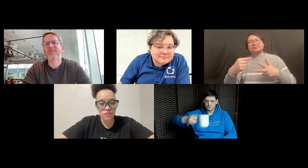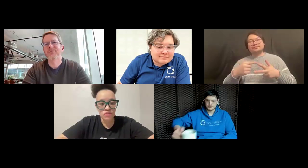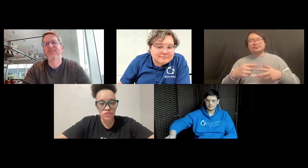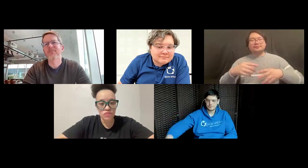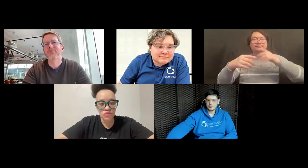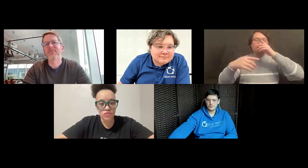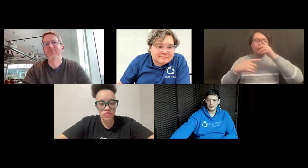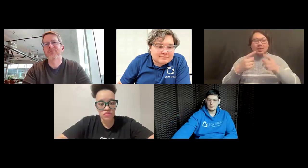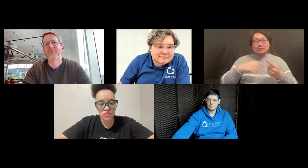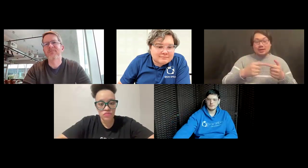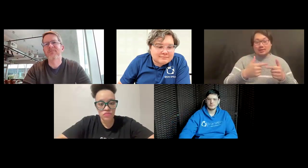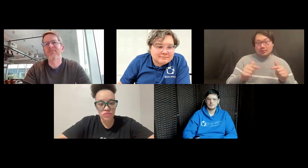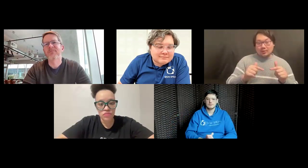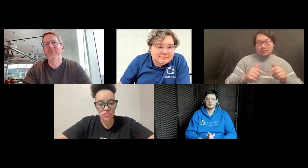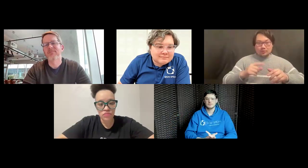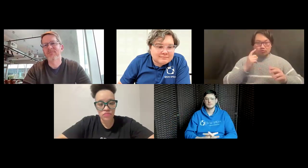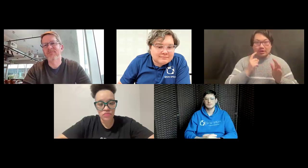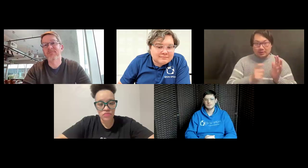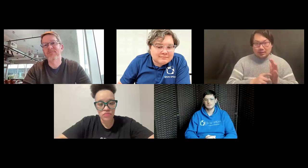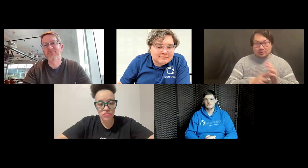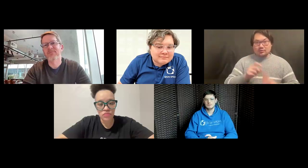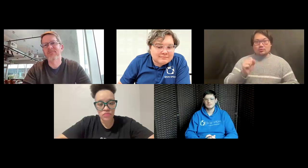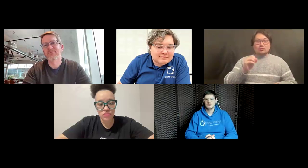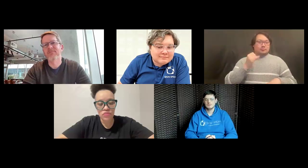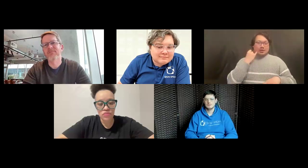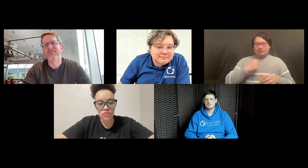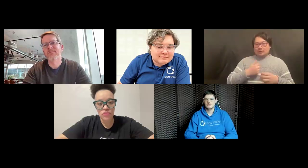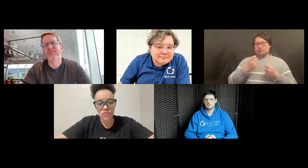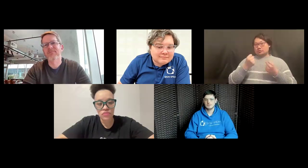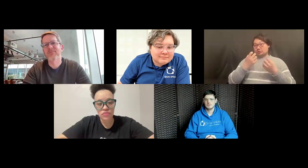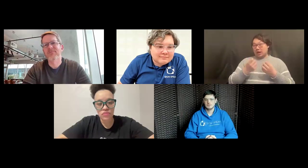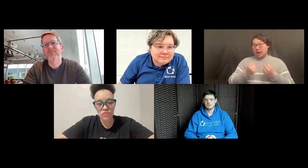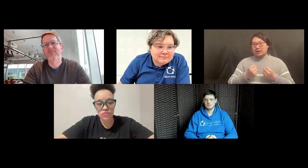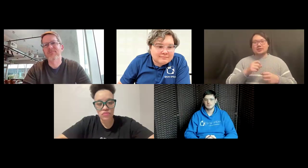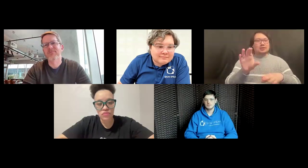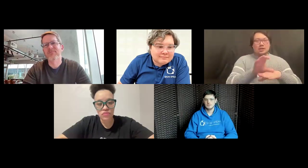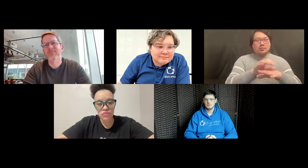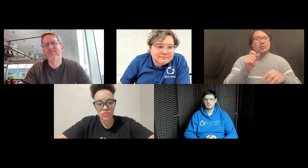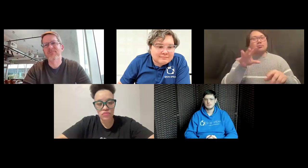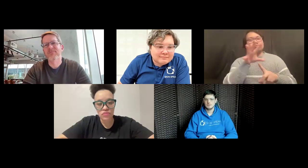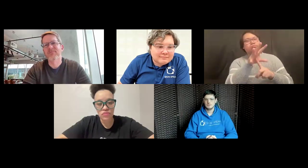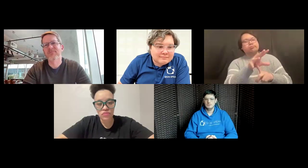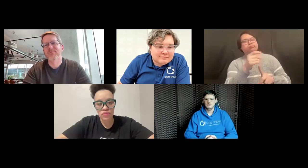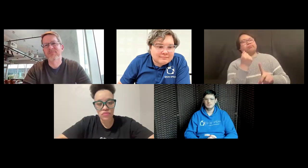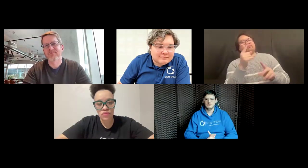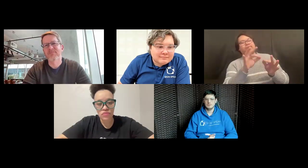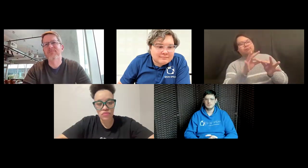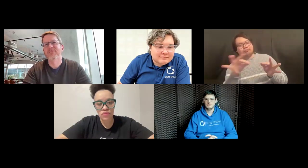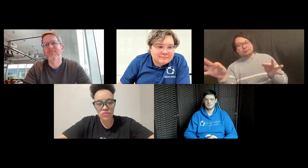And that's been one focus area. The second is language recognition. So if there's a sign, then the computer is